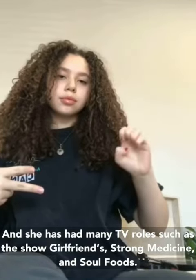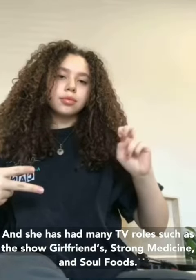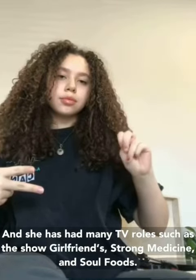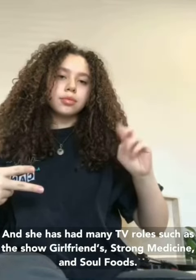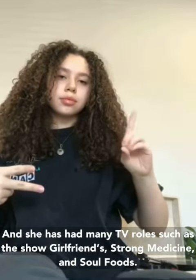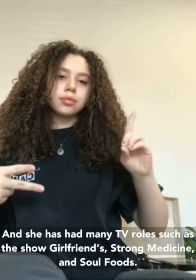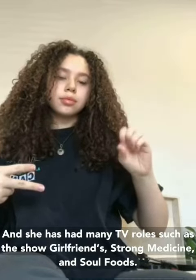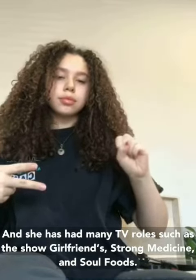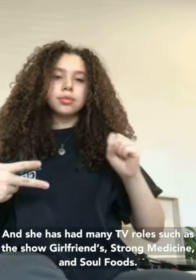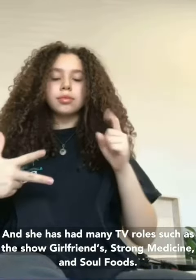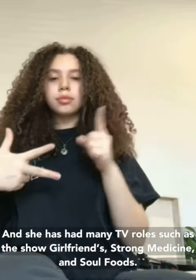And she